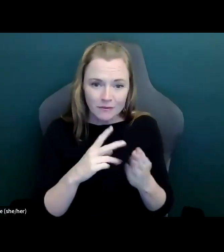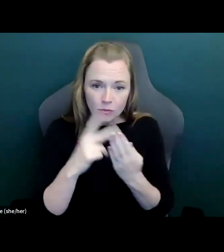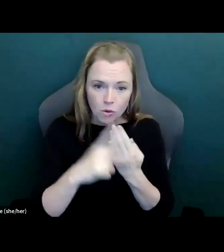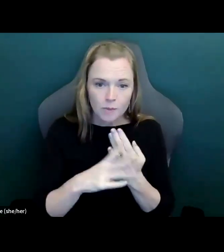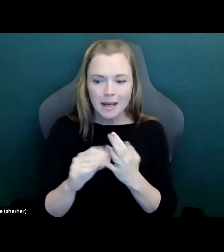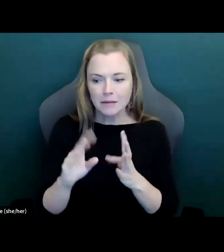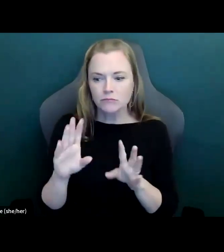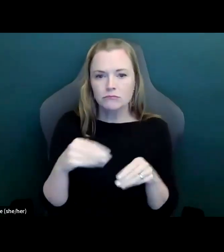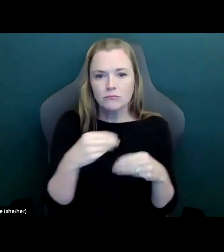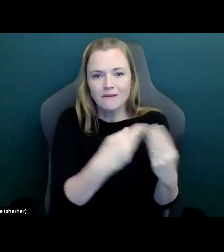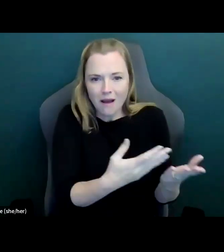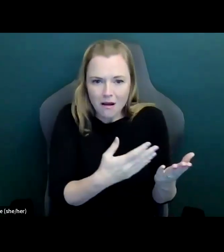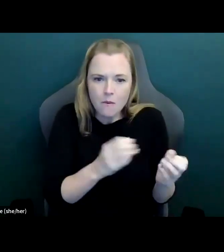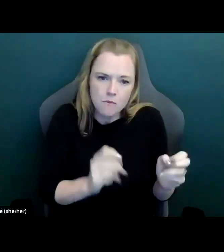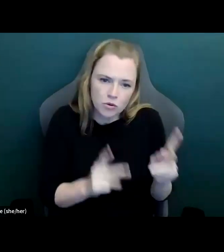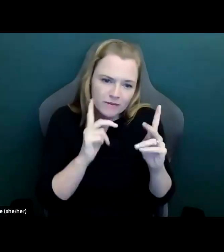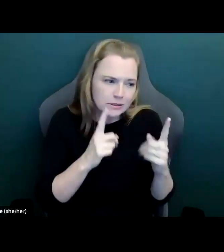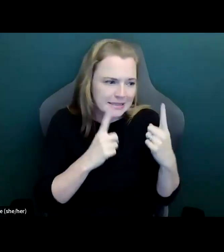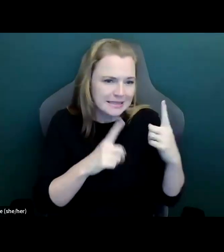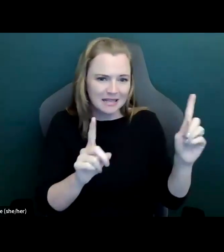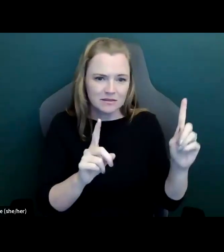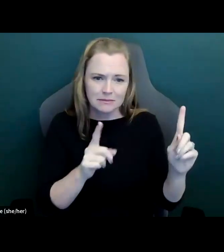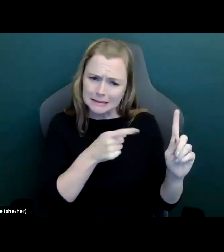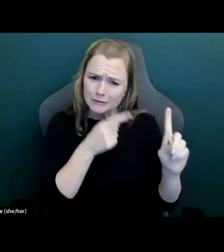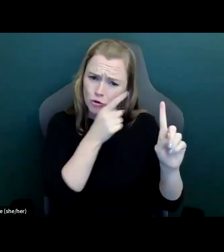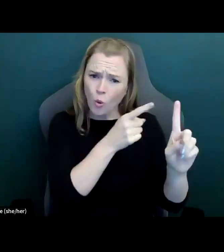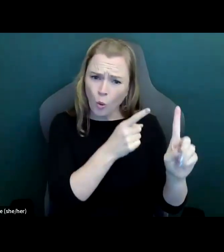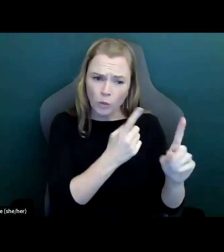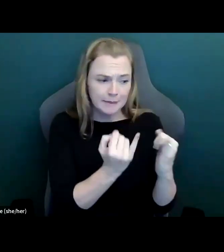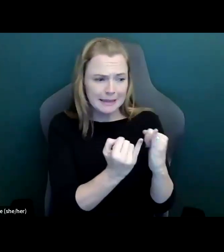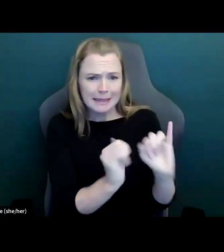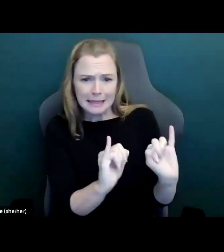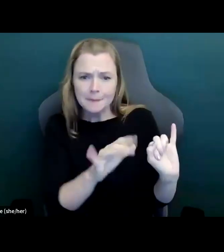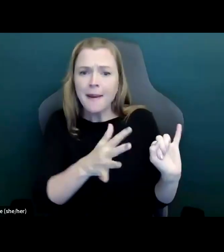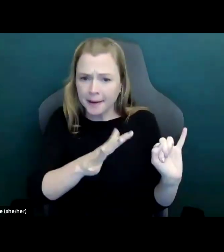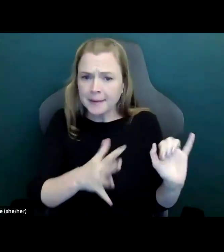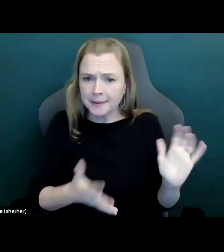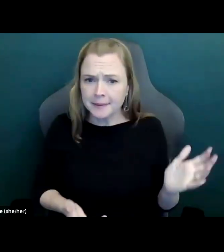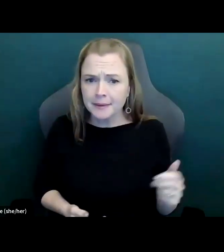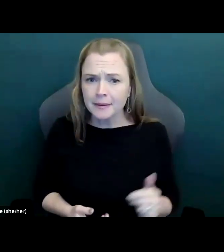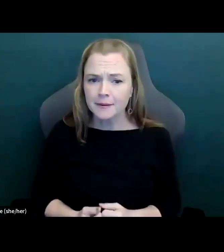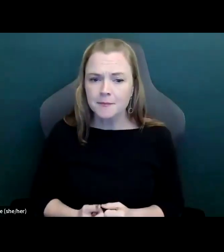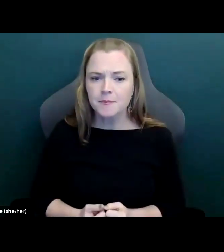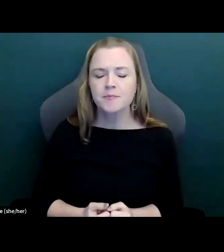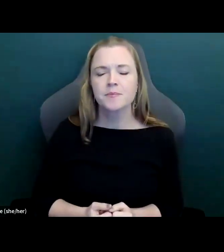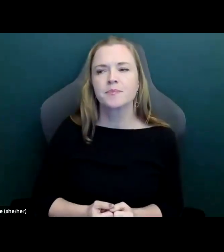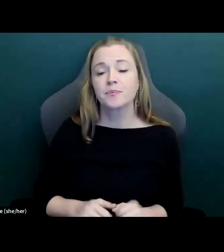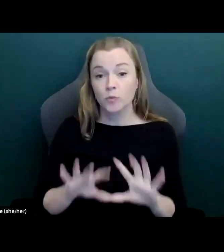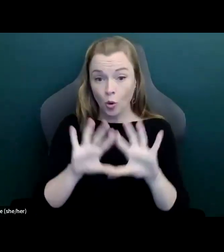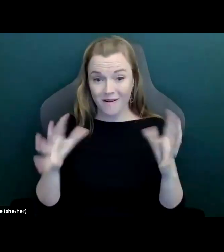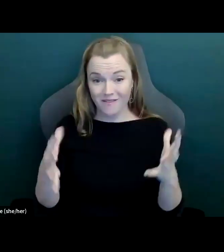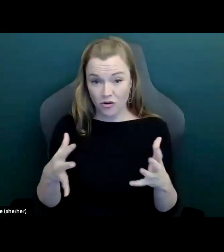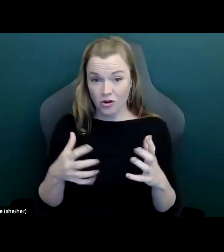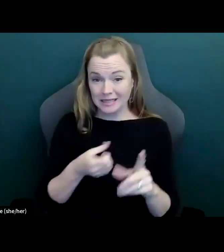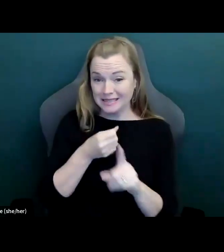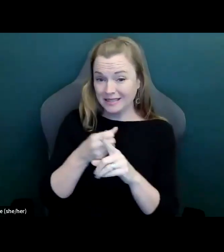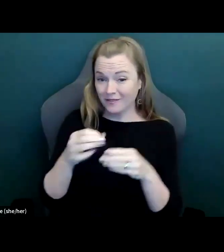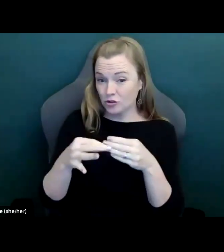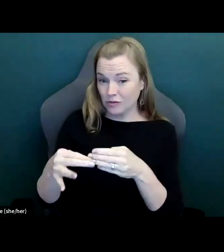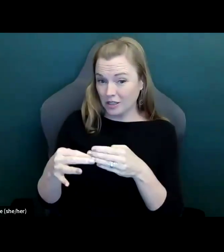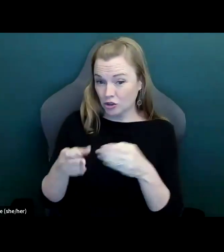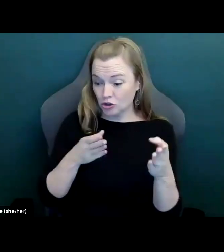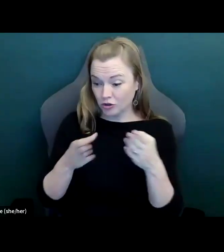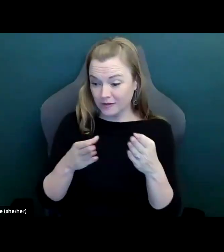to succeed in his goal of living semi-independently. Overall, self-directed services has been a win for Nick. It's